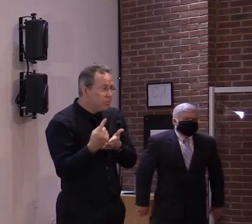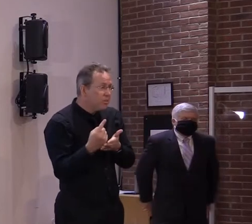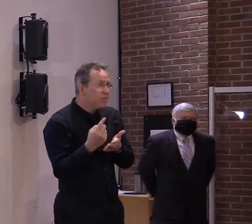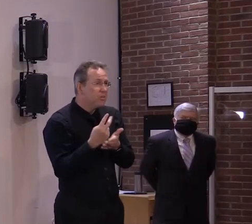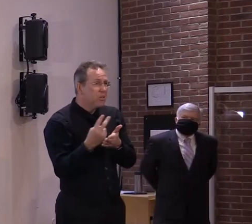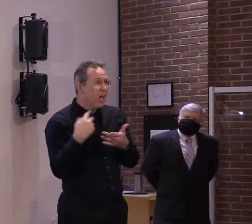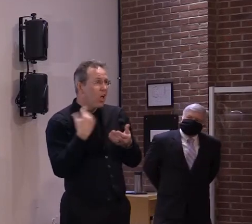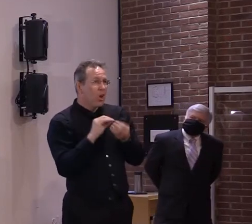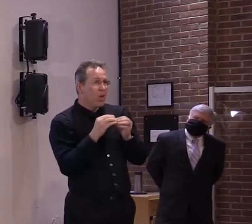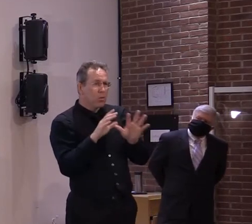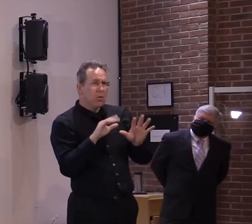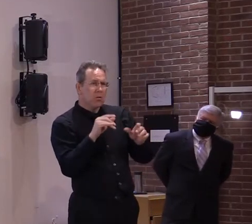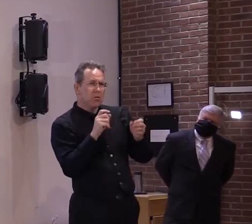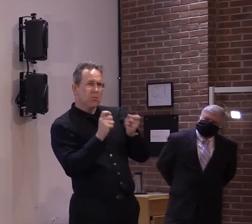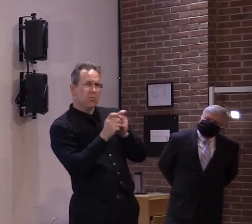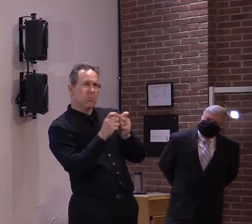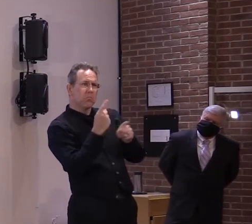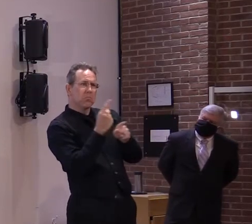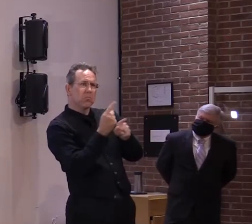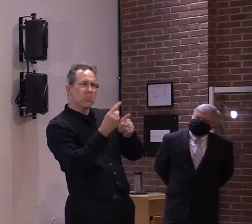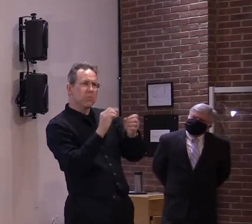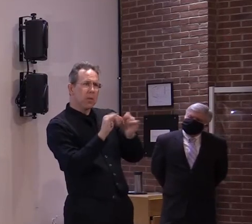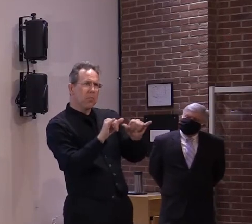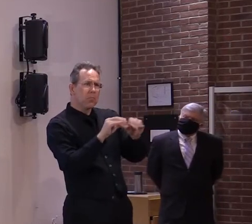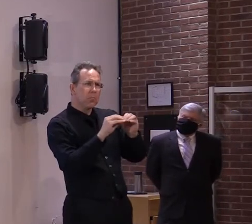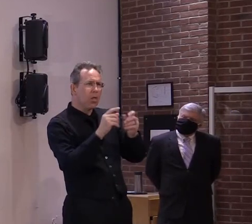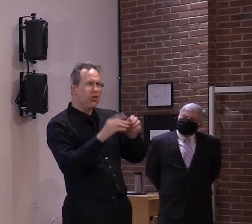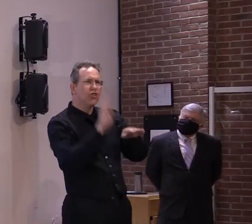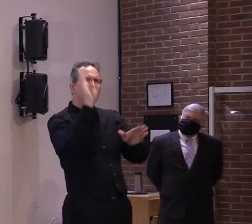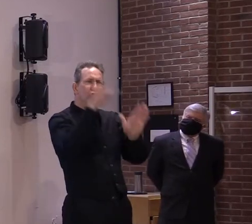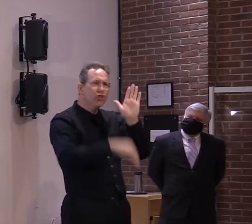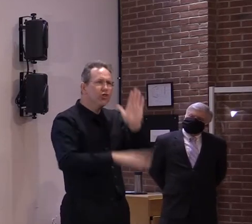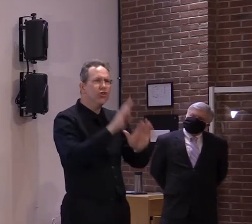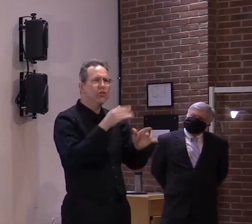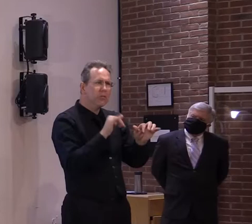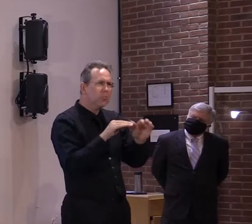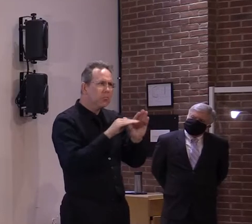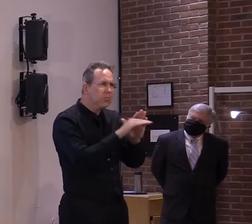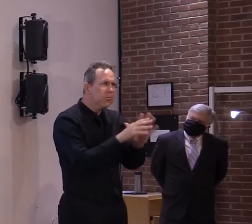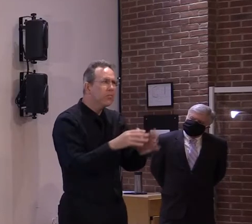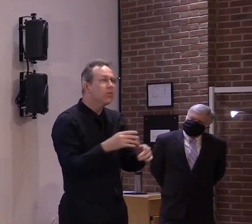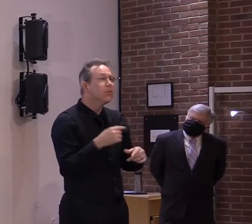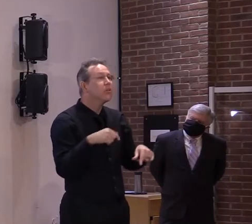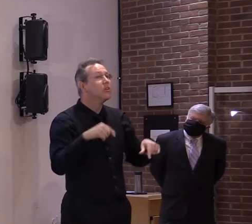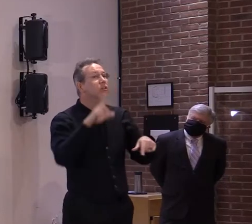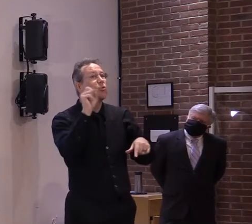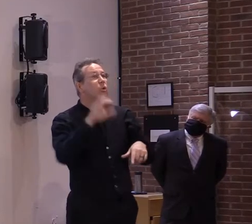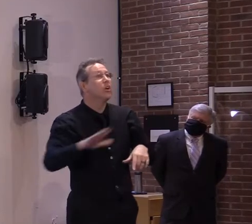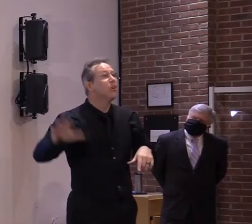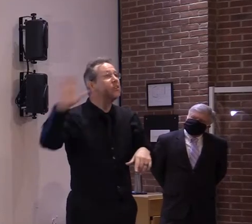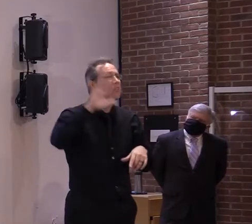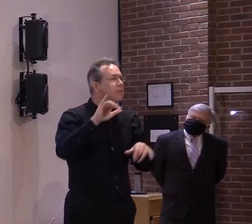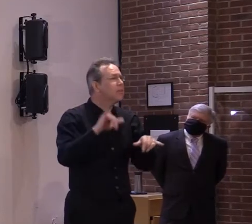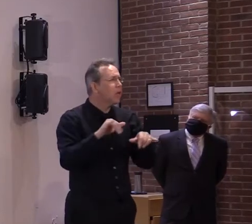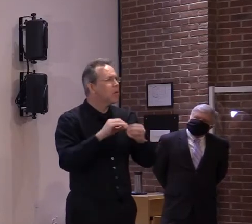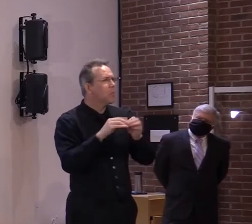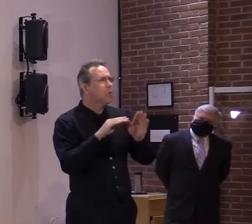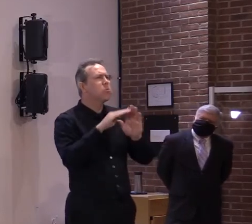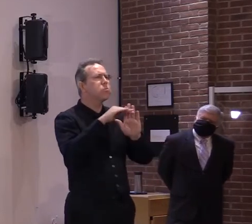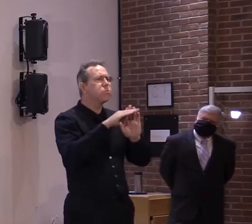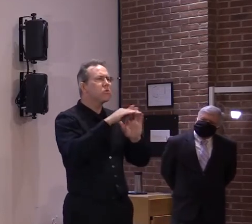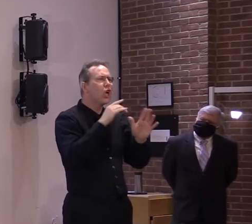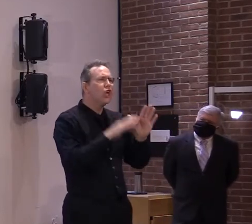of at a plateau as well. So we're hopeful as a country that we're actually in a plateau